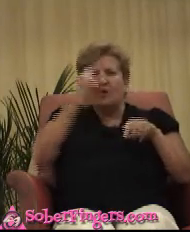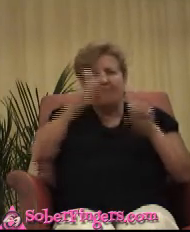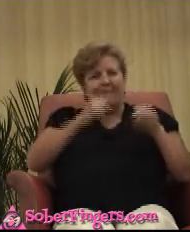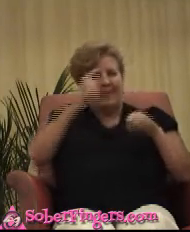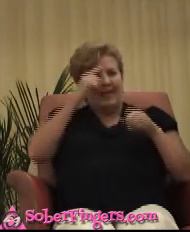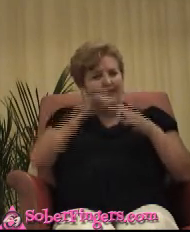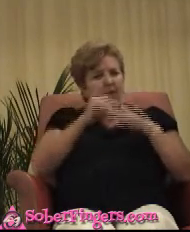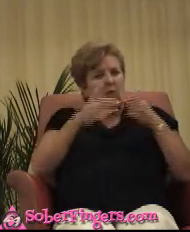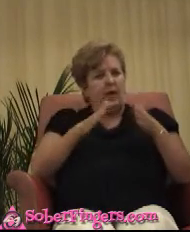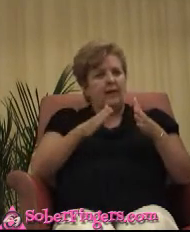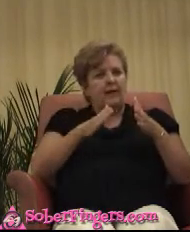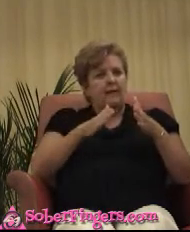So I didn't respond.